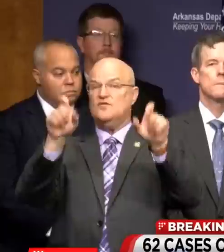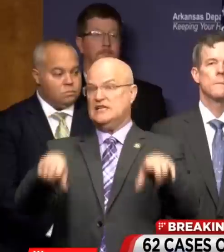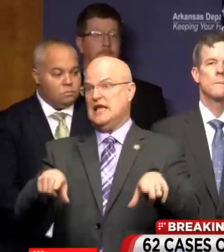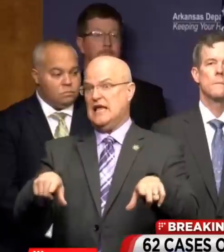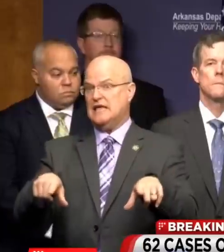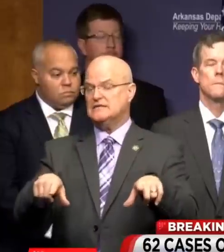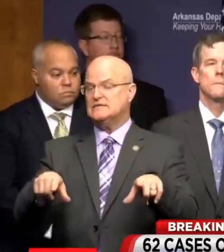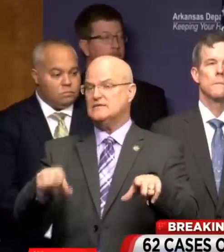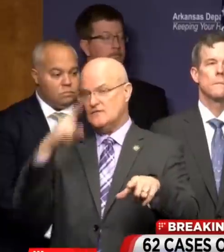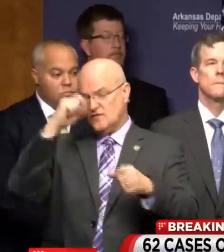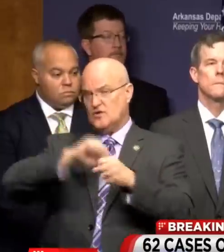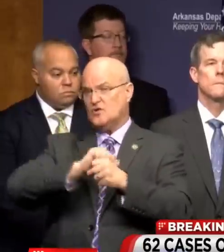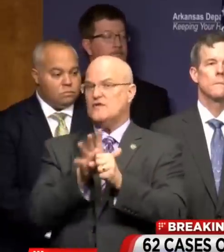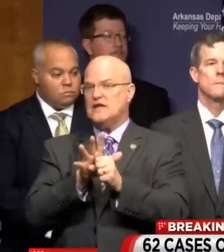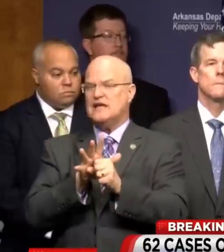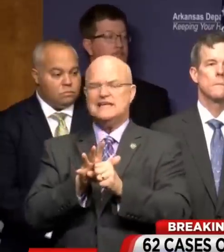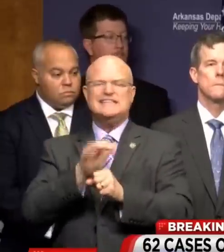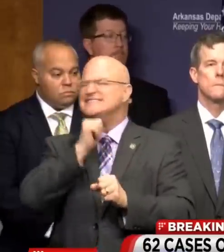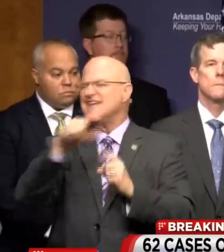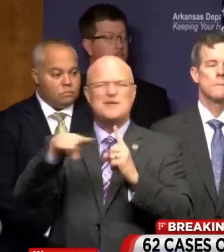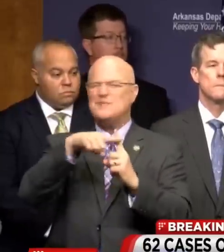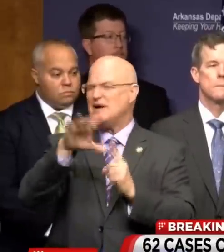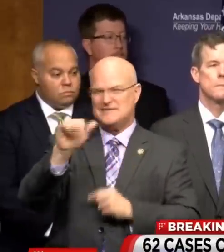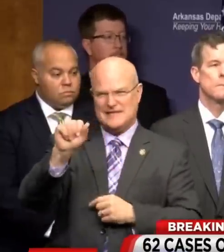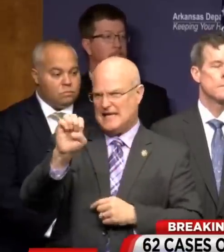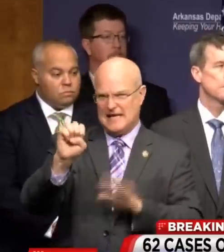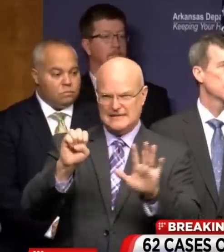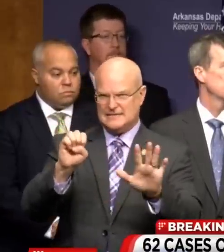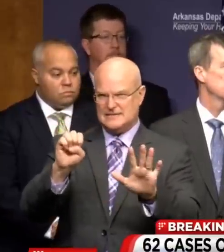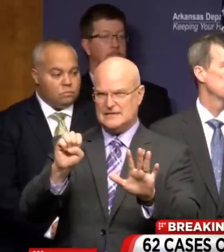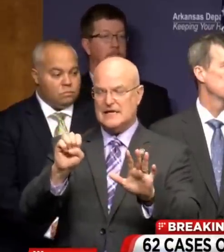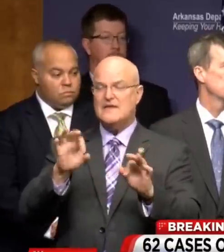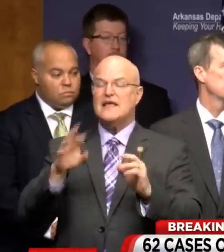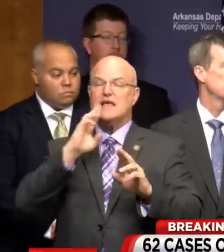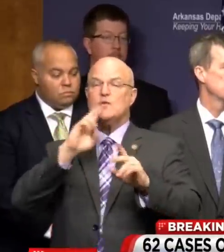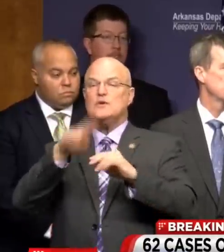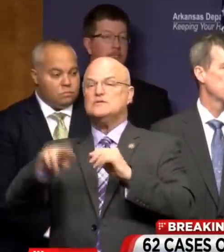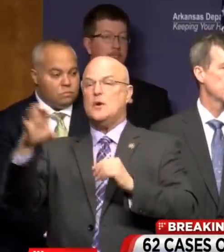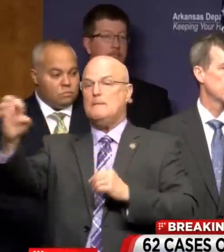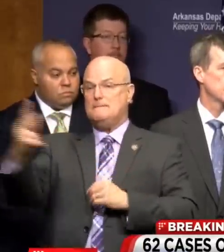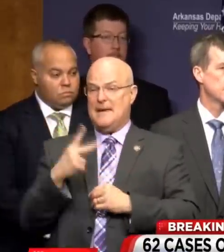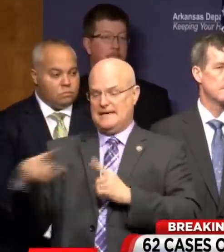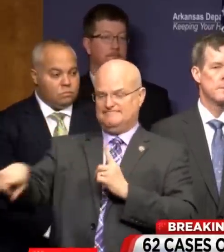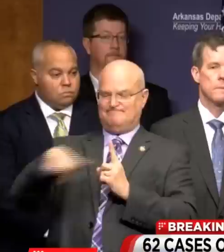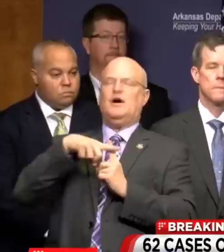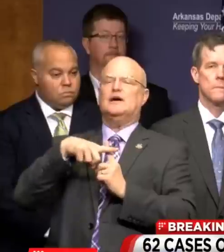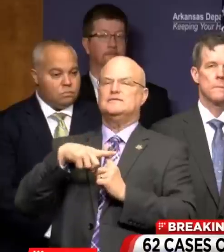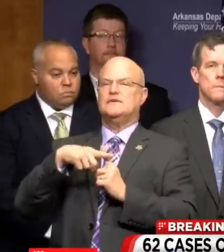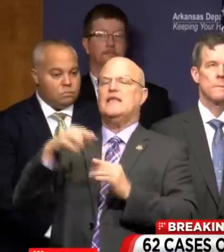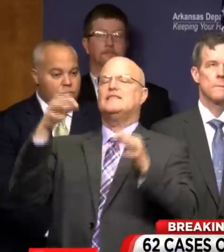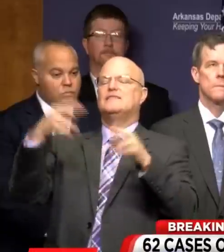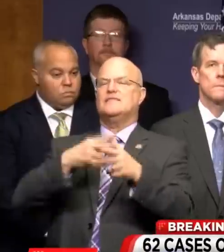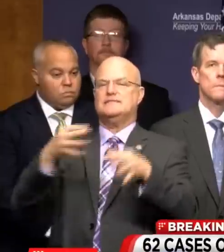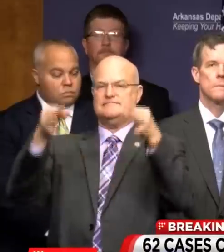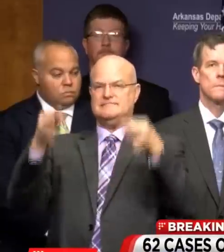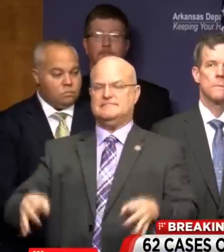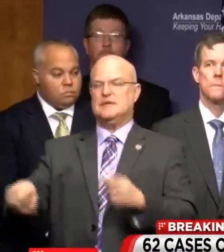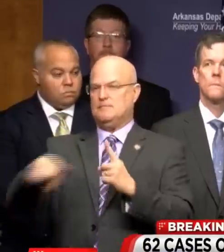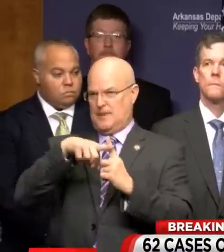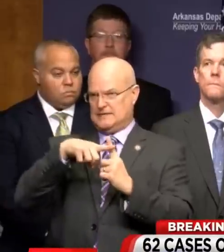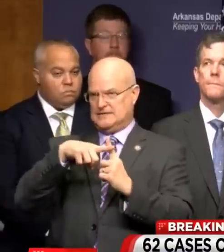for COVID-19. That's not a positive case. Only if they get a result back and that's positive do we consider it a positive